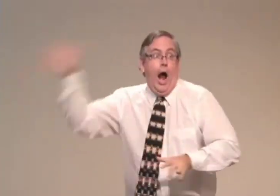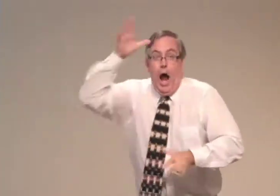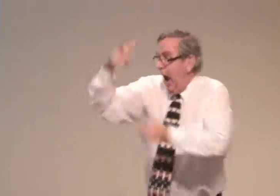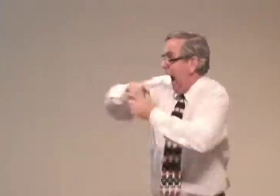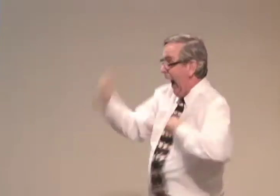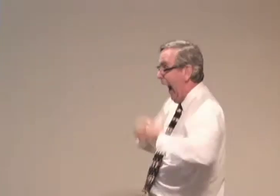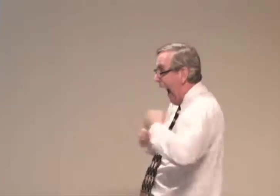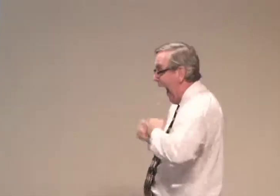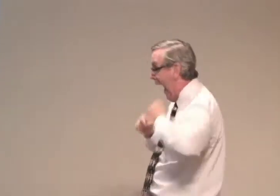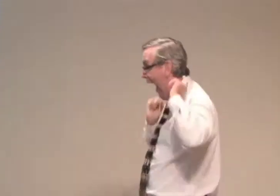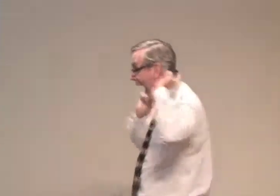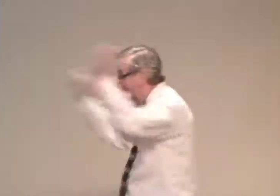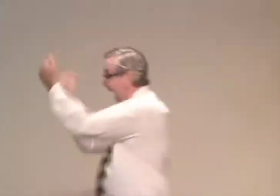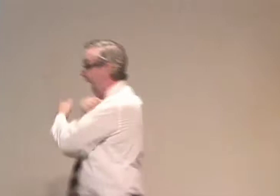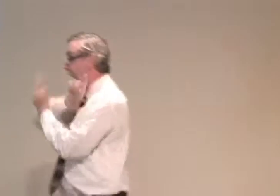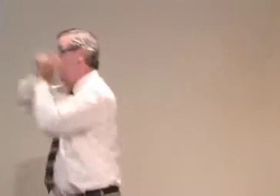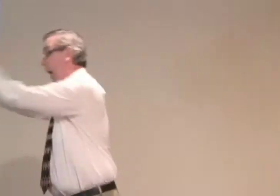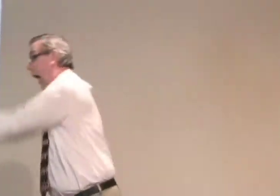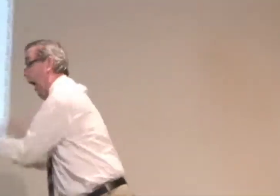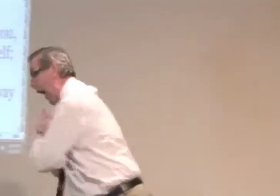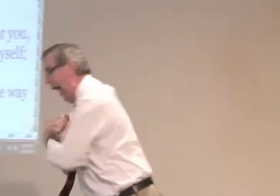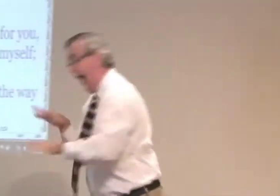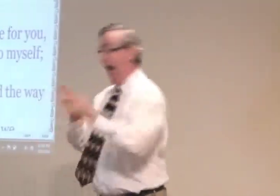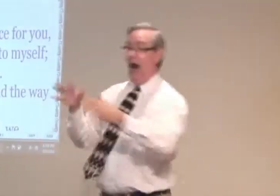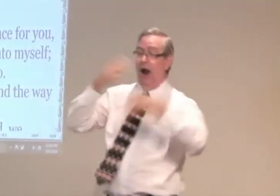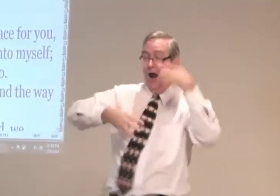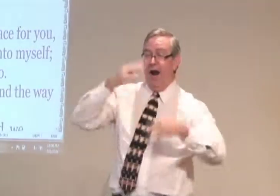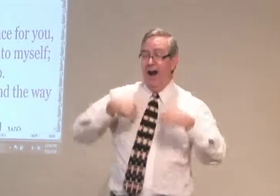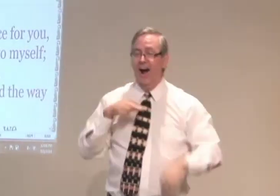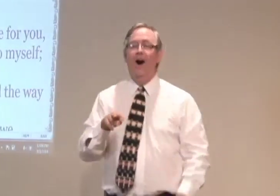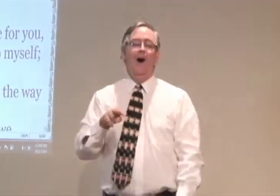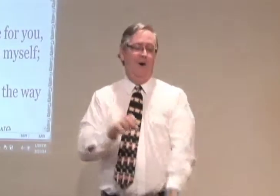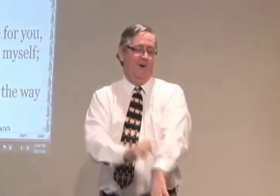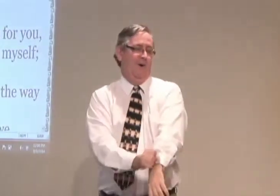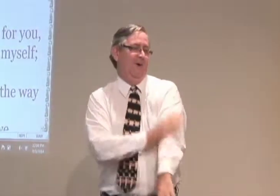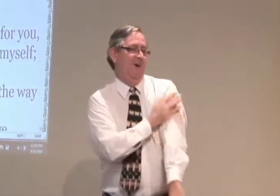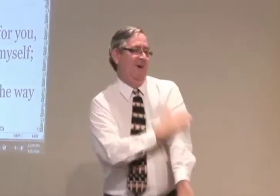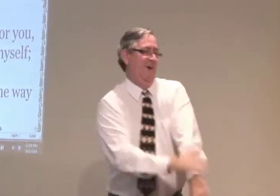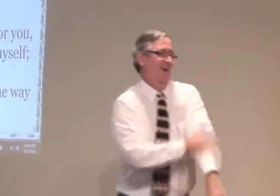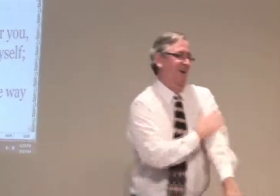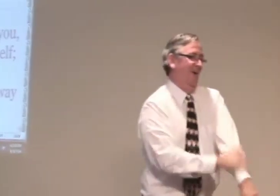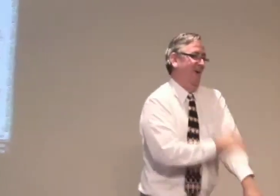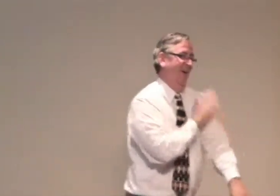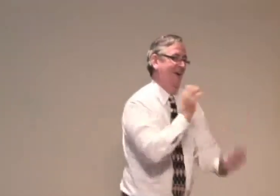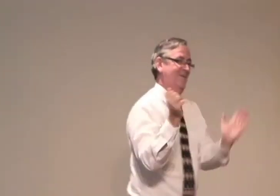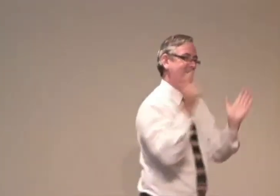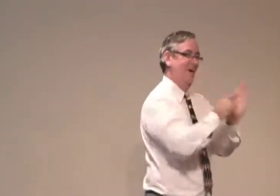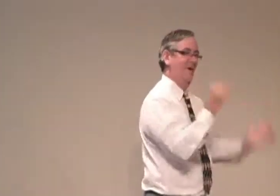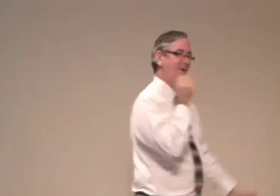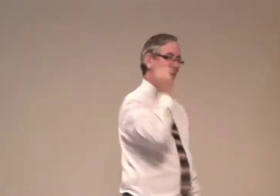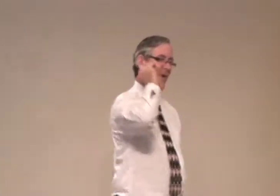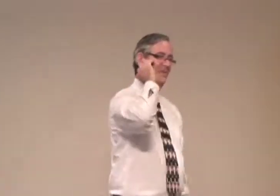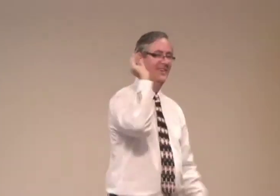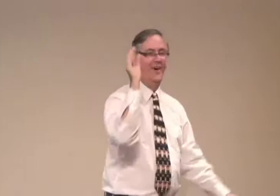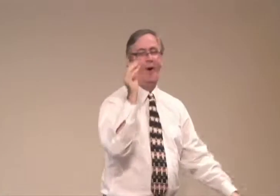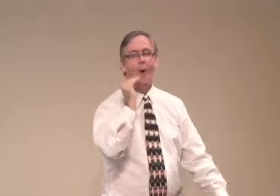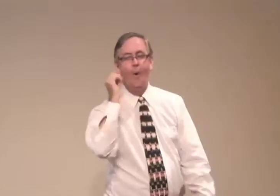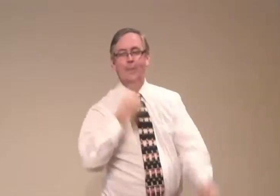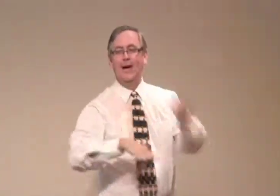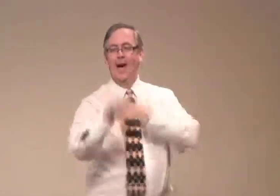and they go running and the kids go running daddy daddy daddy and everybody's trying boy I'd like to watch that when